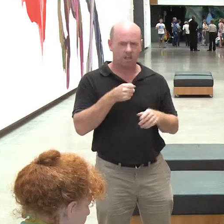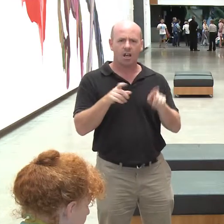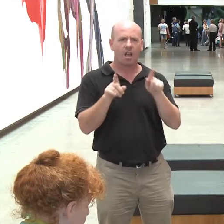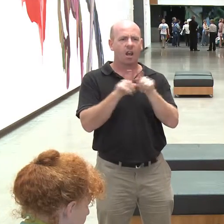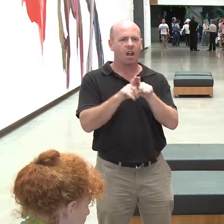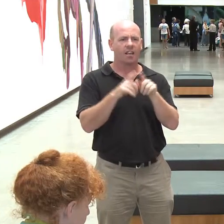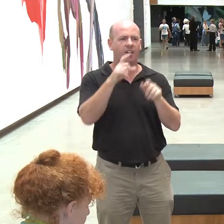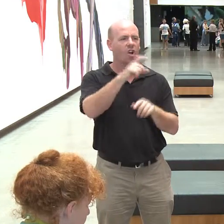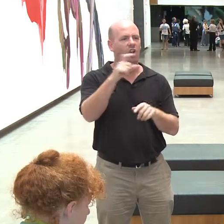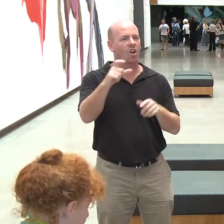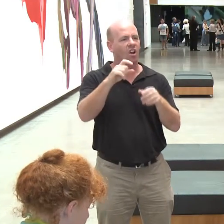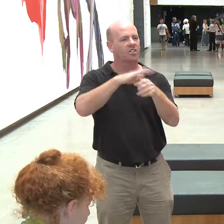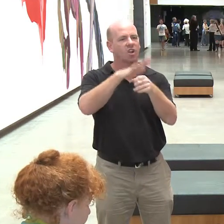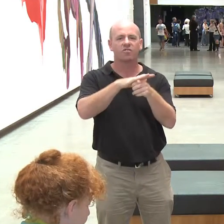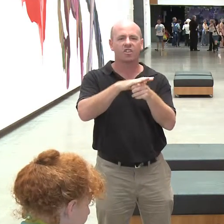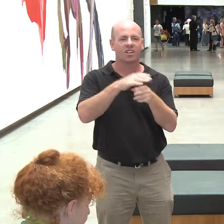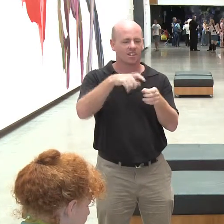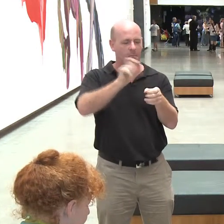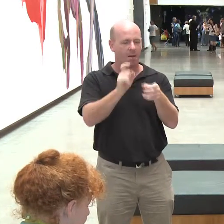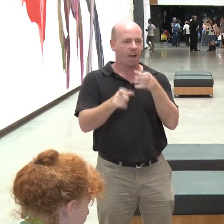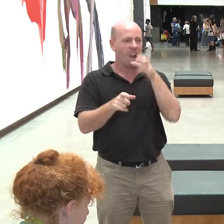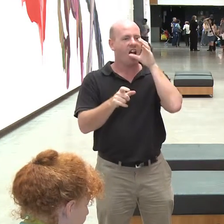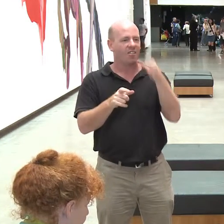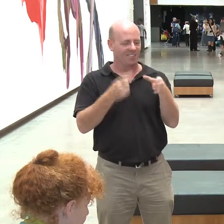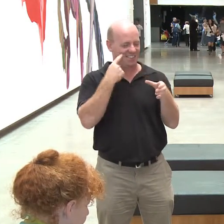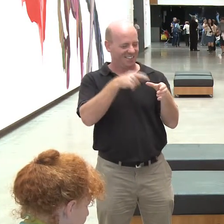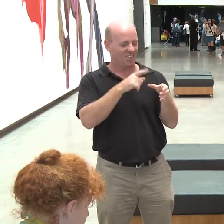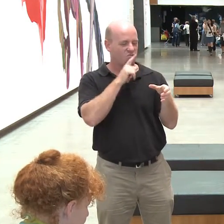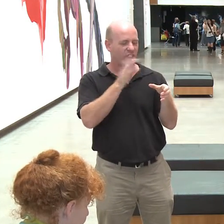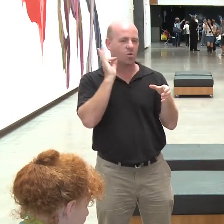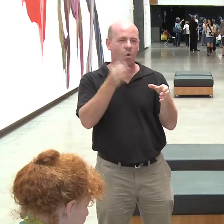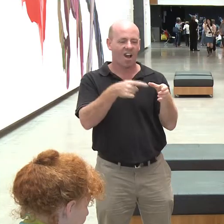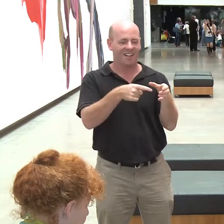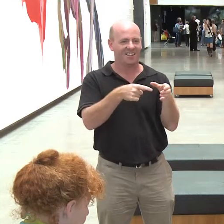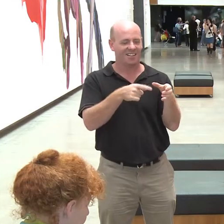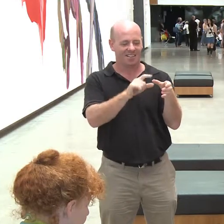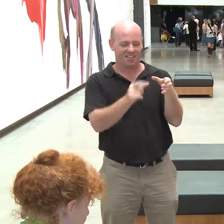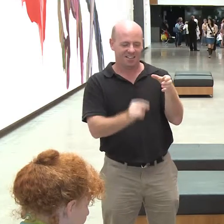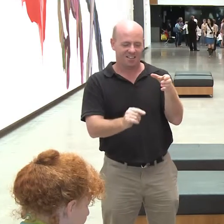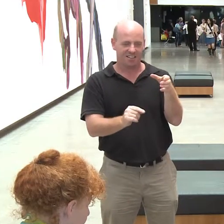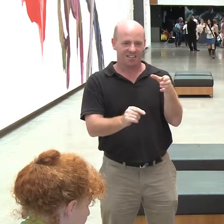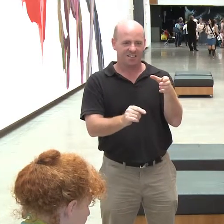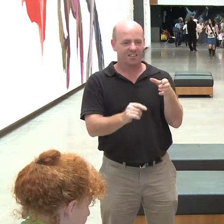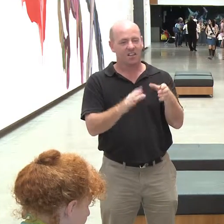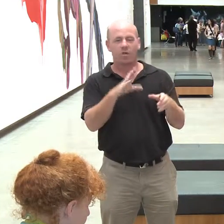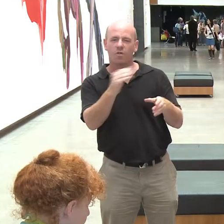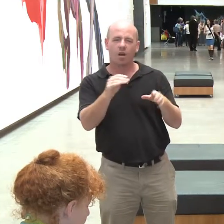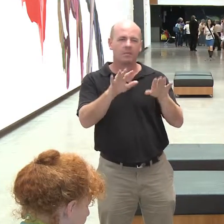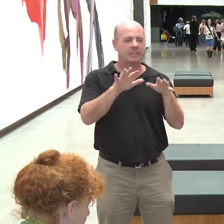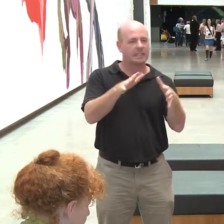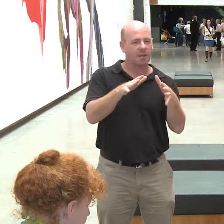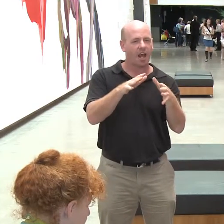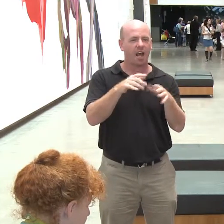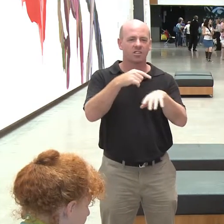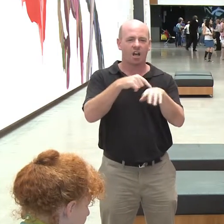Like the Coca-Cola sign, obviously, in red and white, as it happens, which are, again, from a not dissimilar period. Yes. As the